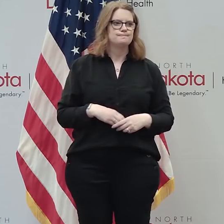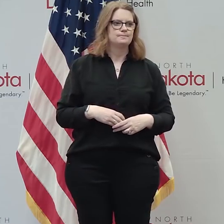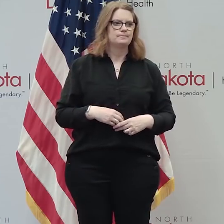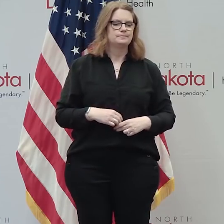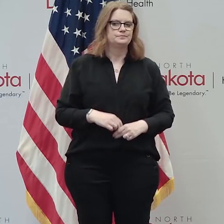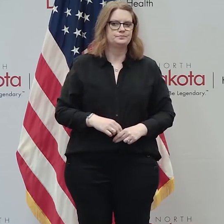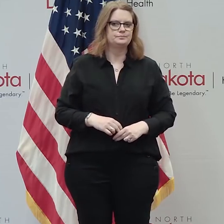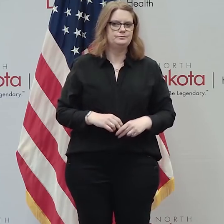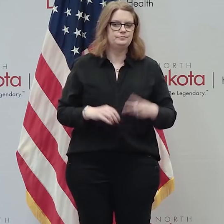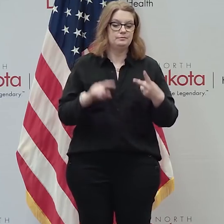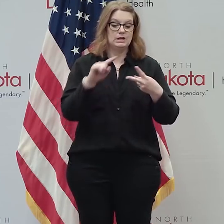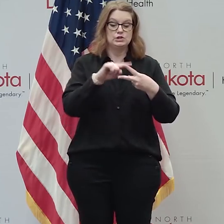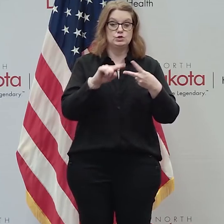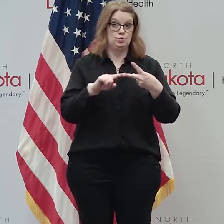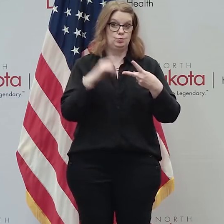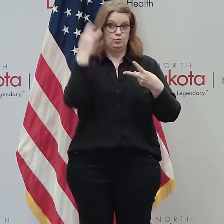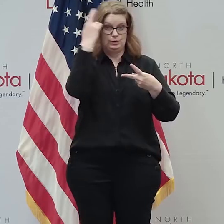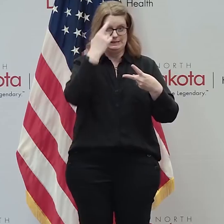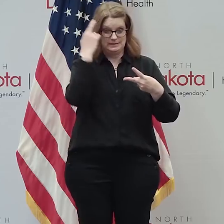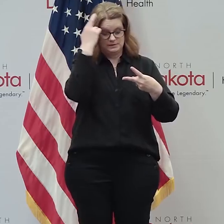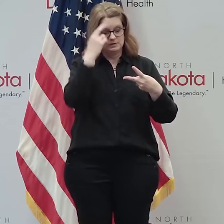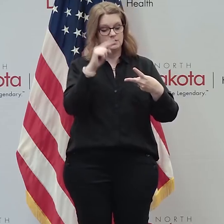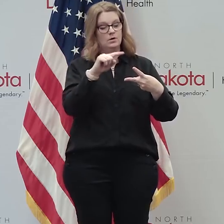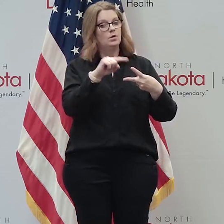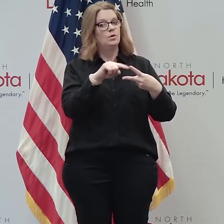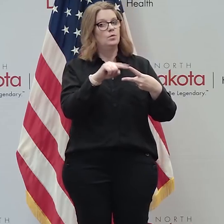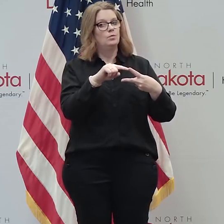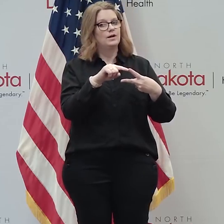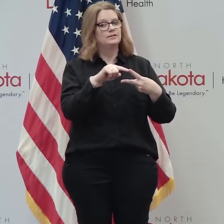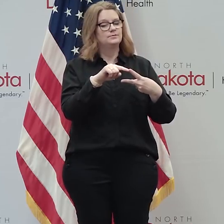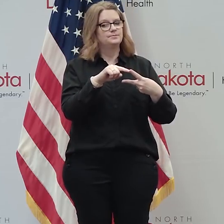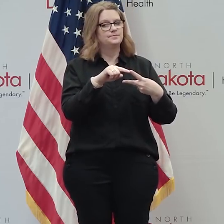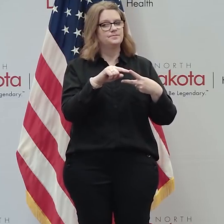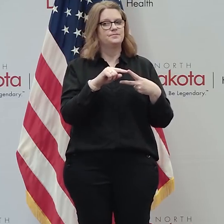I think two reasons, Dave, why I think they're going down. One is because